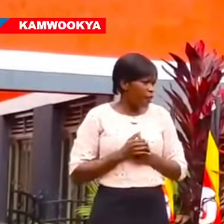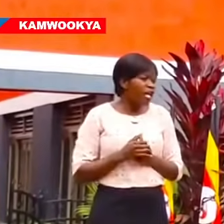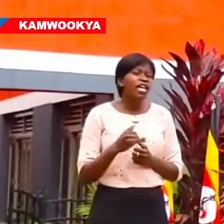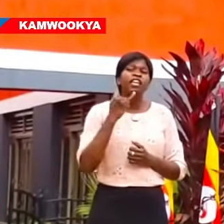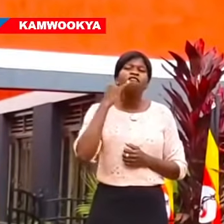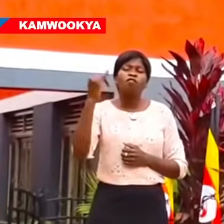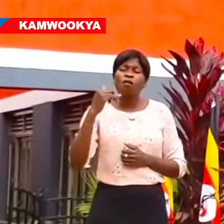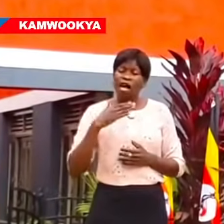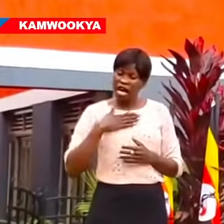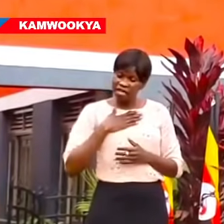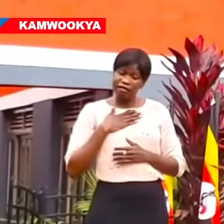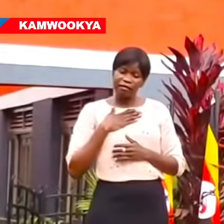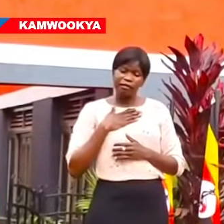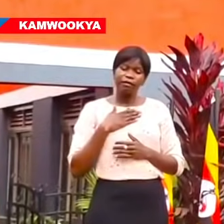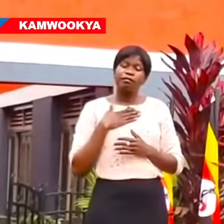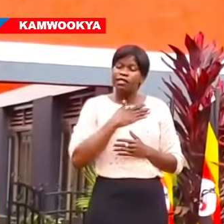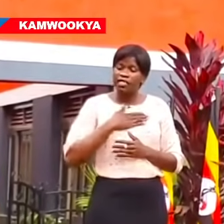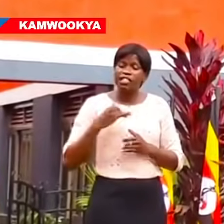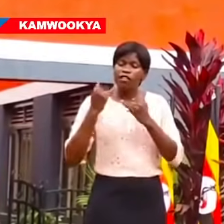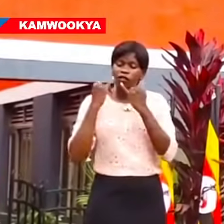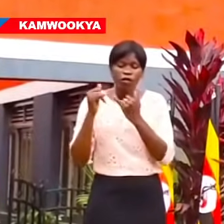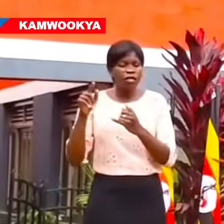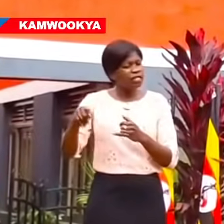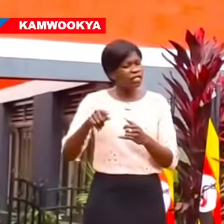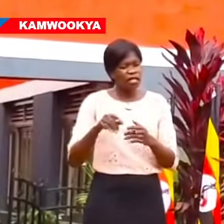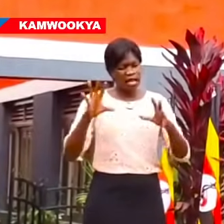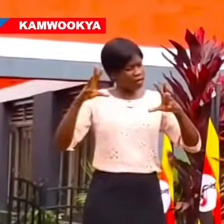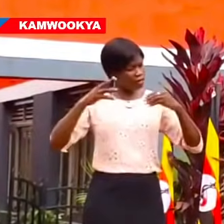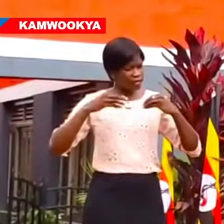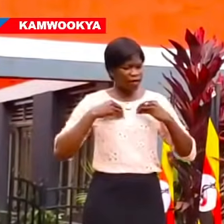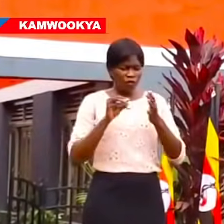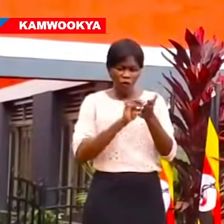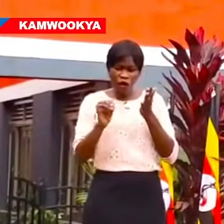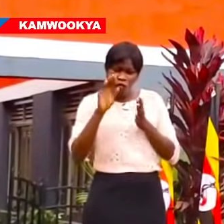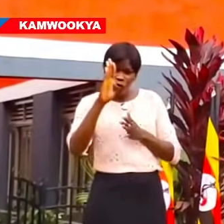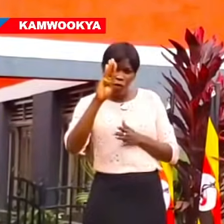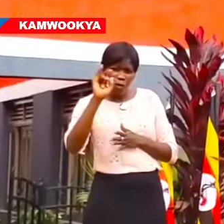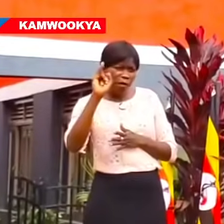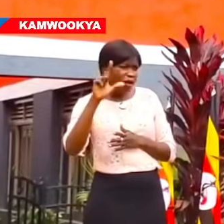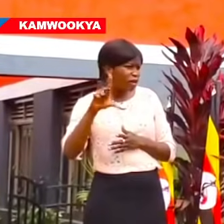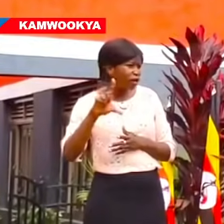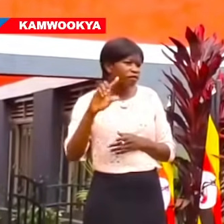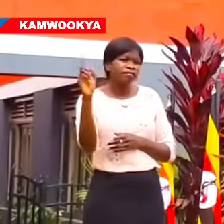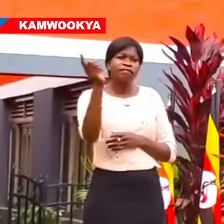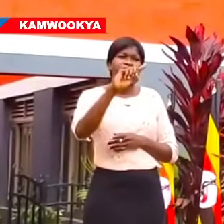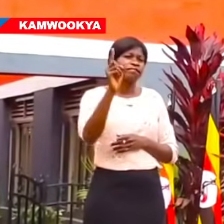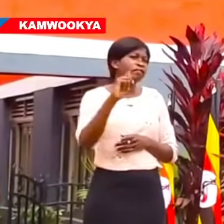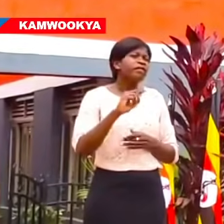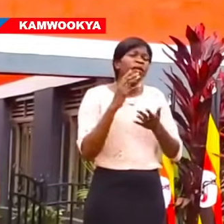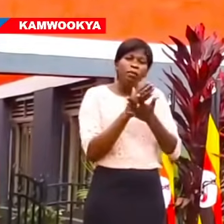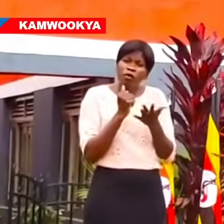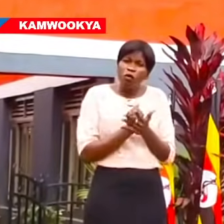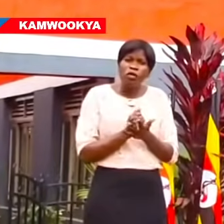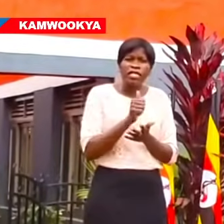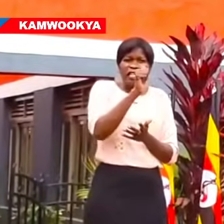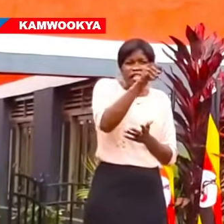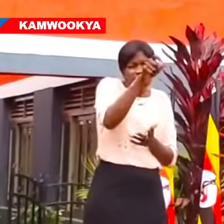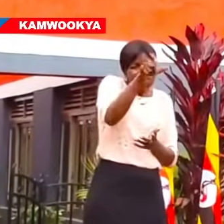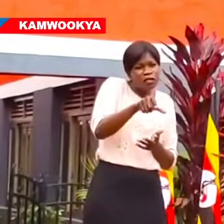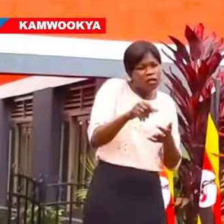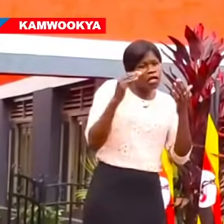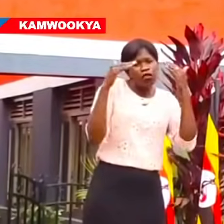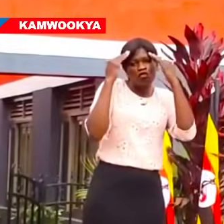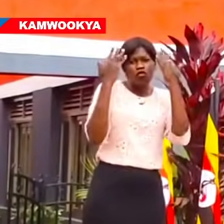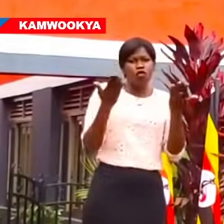and push and insist that this does not pass. The plan to remove bail, because ultimately everybody will be a victim.